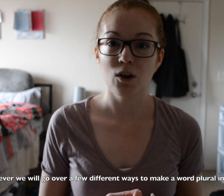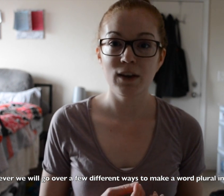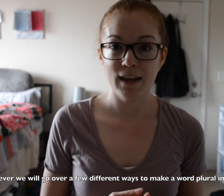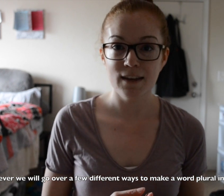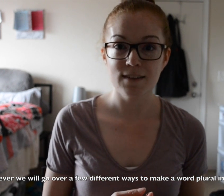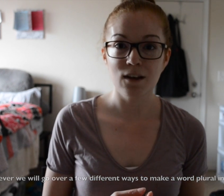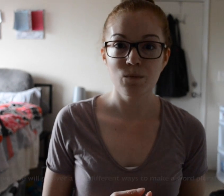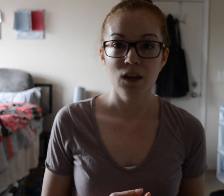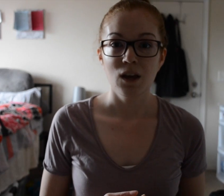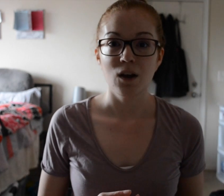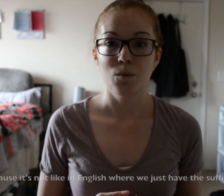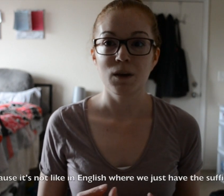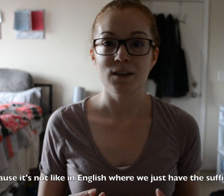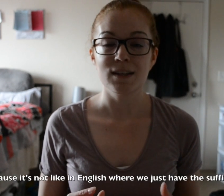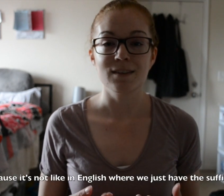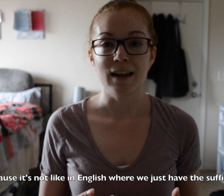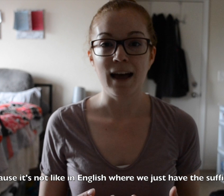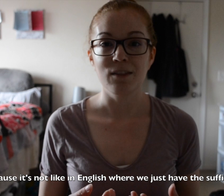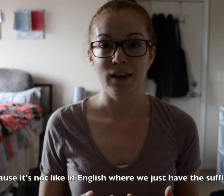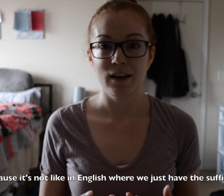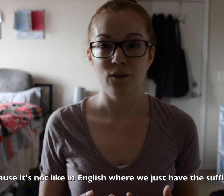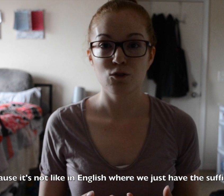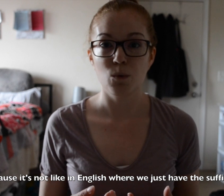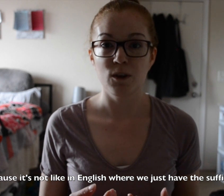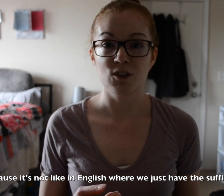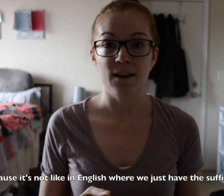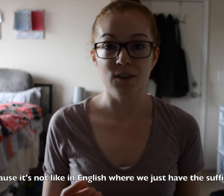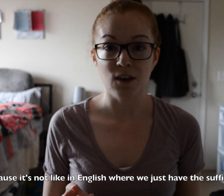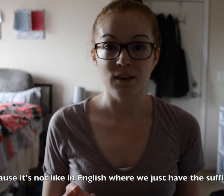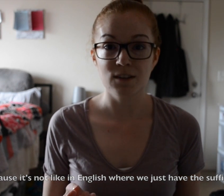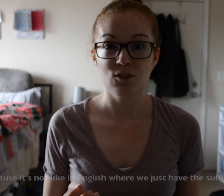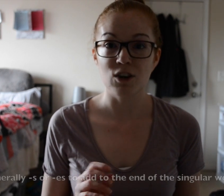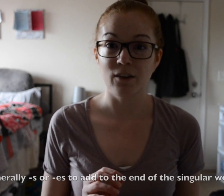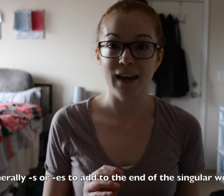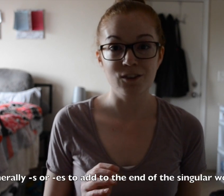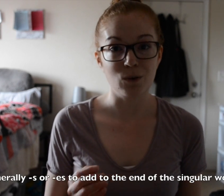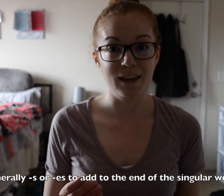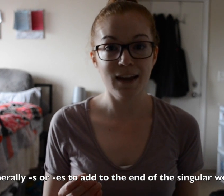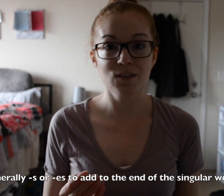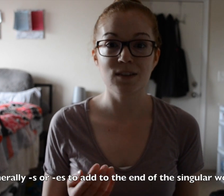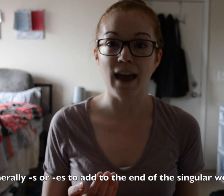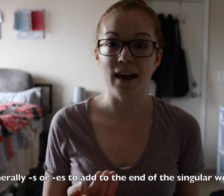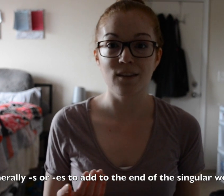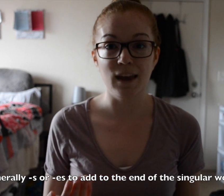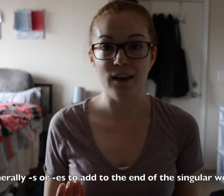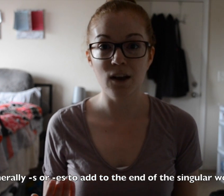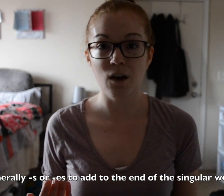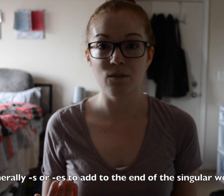in ASL. Because it's not like in English where we just have the suffixes, generally s or es, to add to the end of